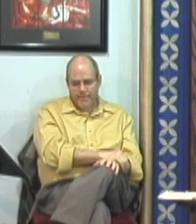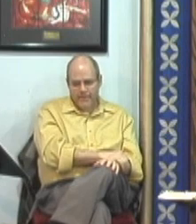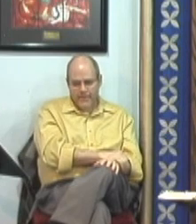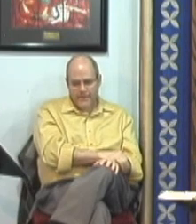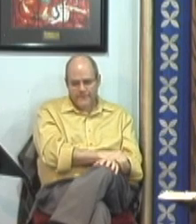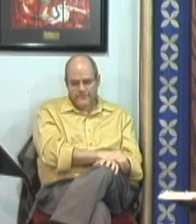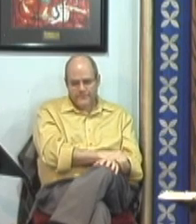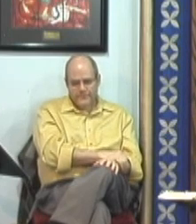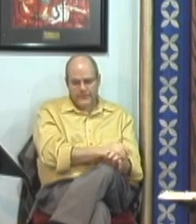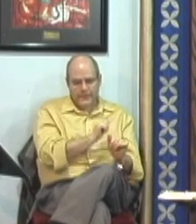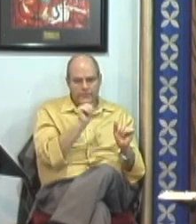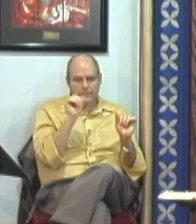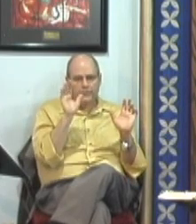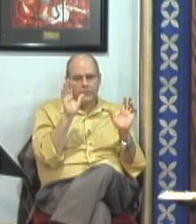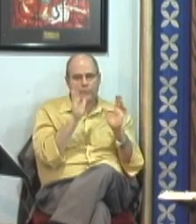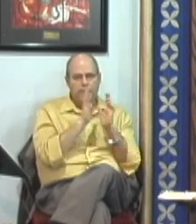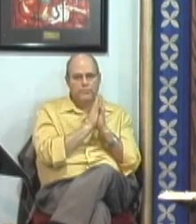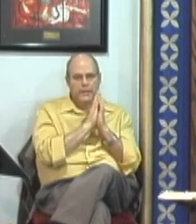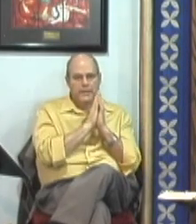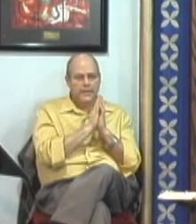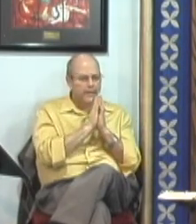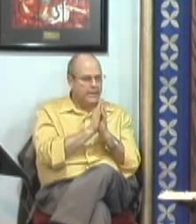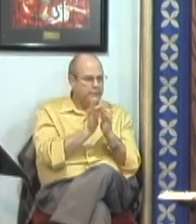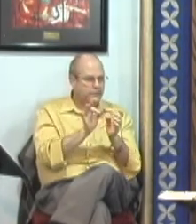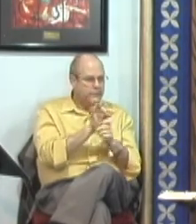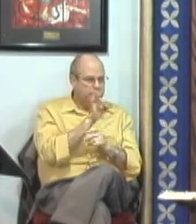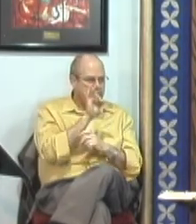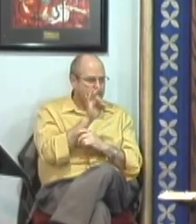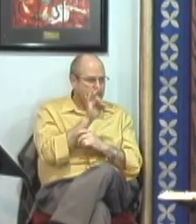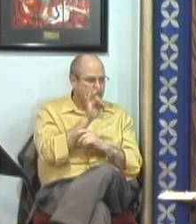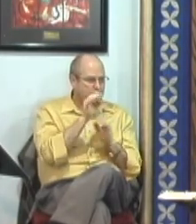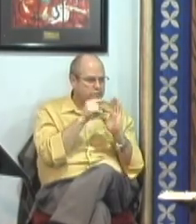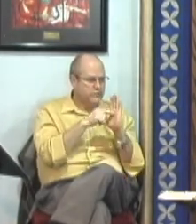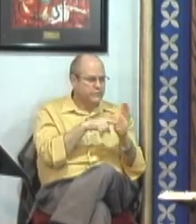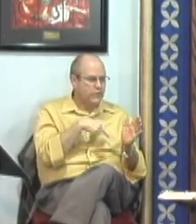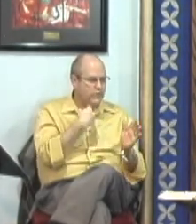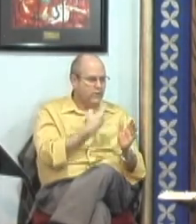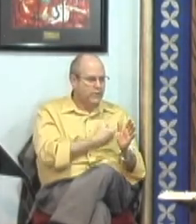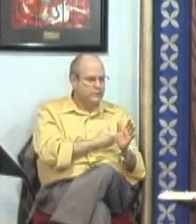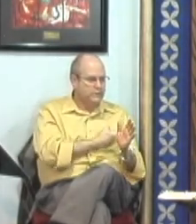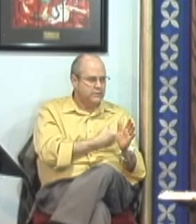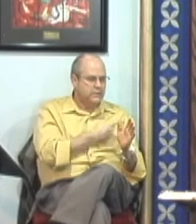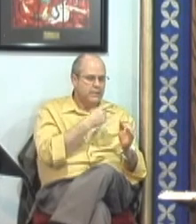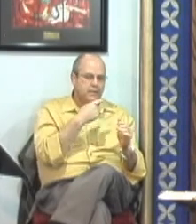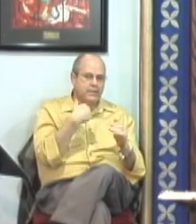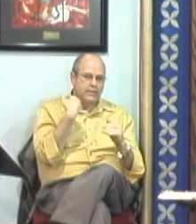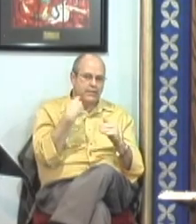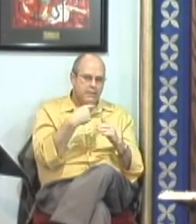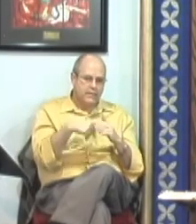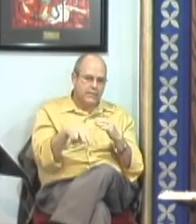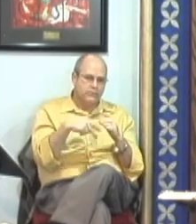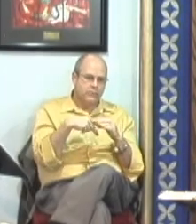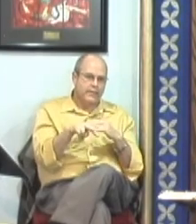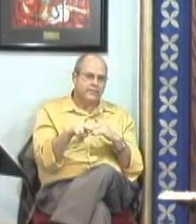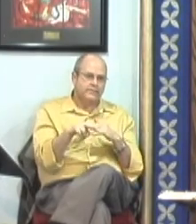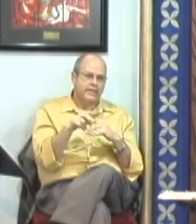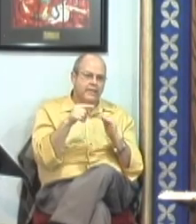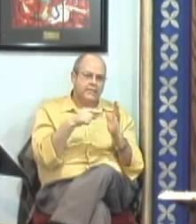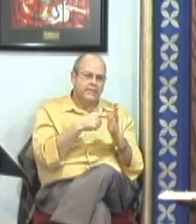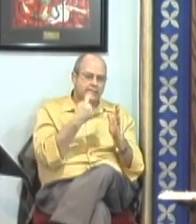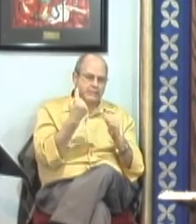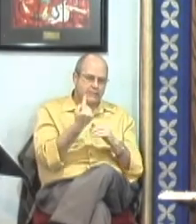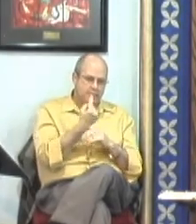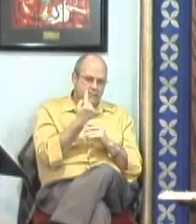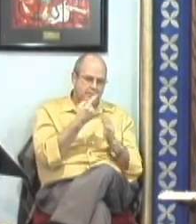We yield to you, Father. We pray that as your spirit would just to show us at times in this coming weeks and months, oh, here's